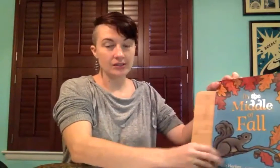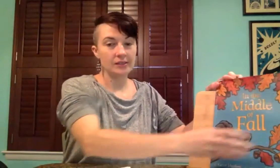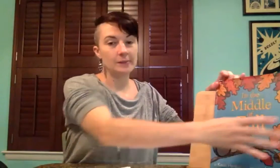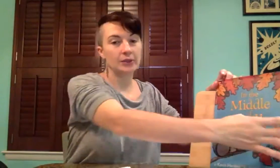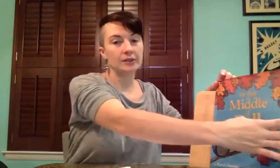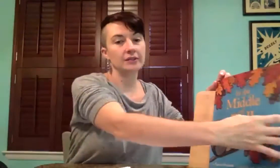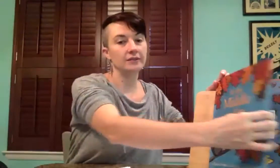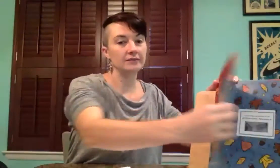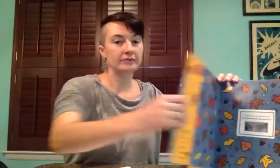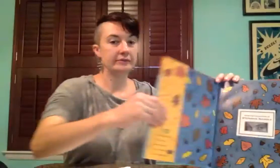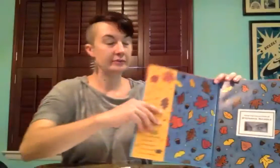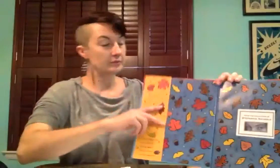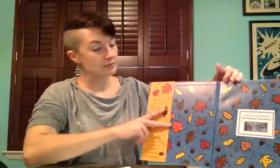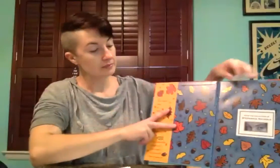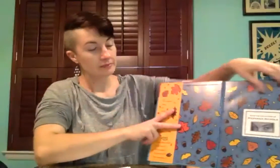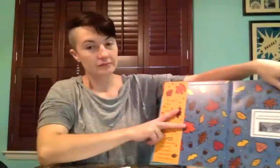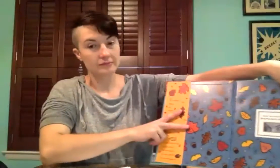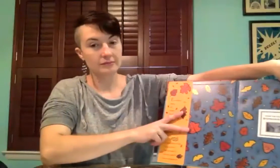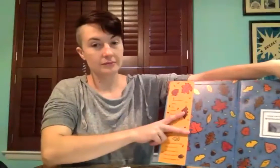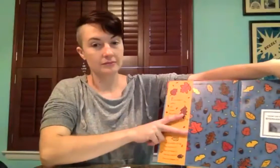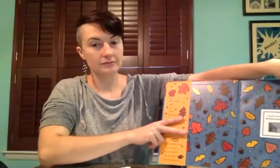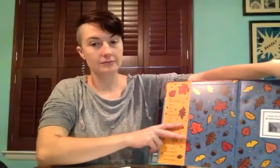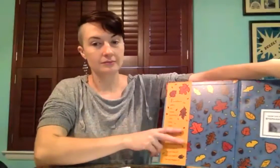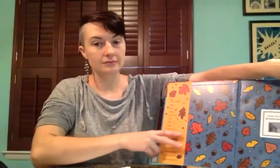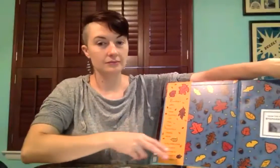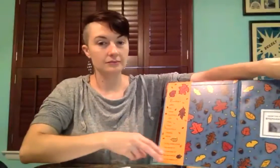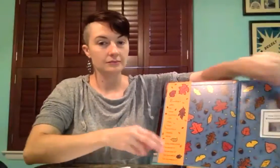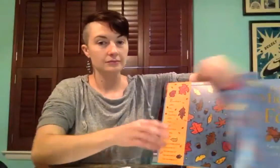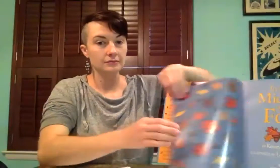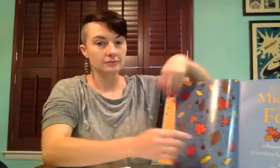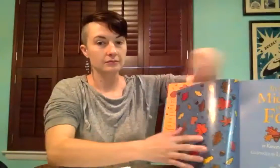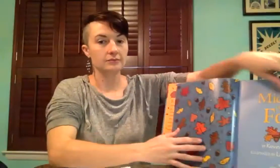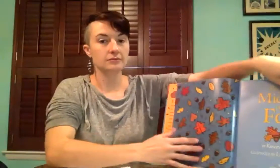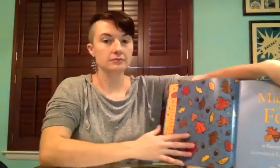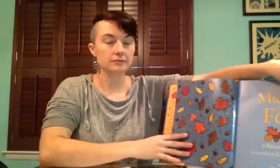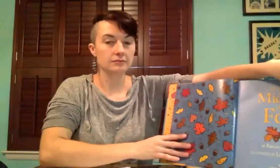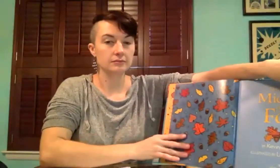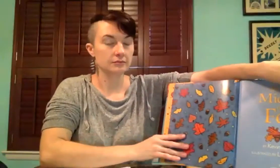illustrated book.